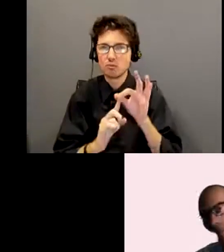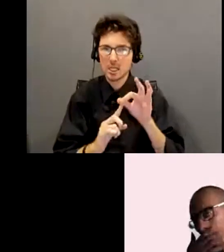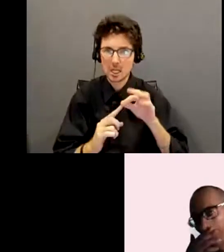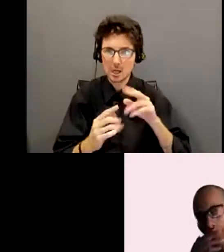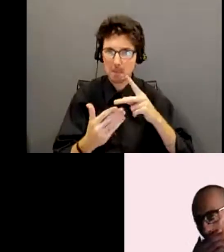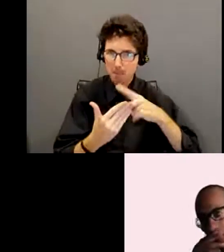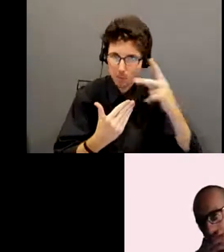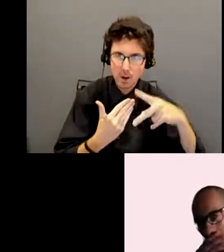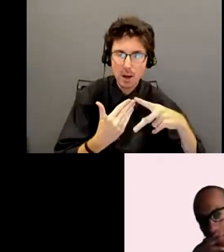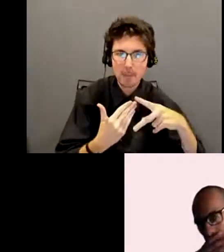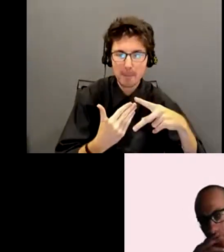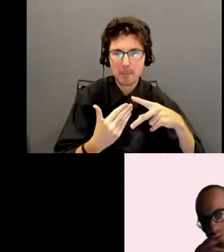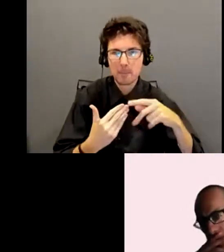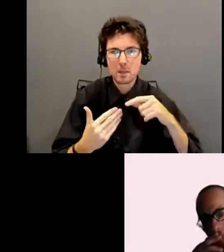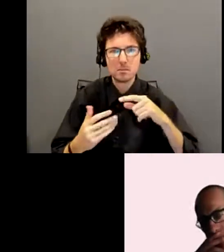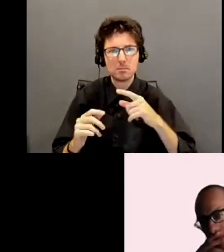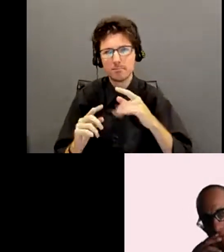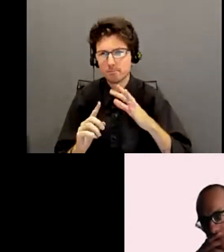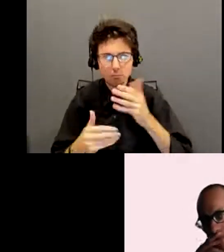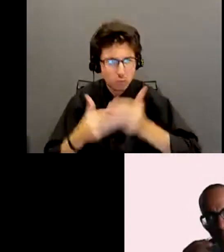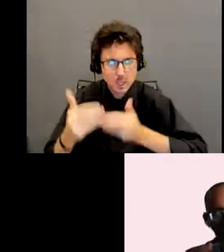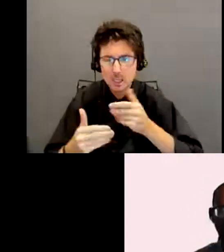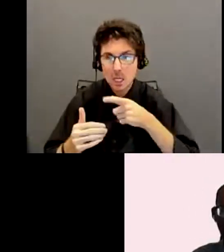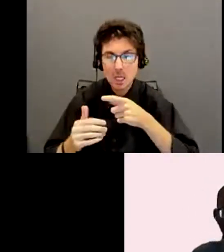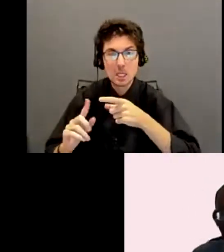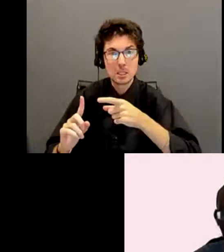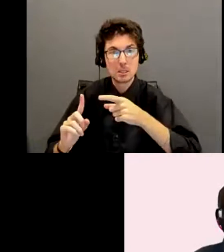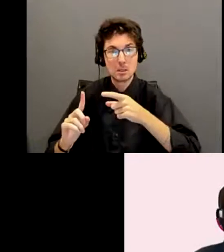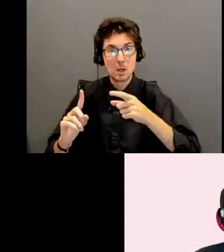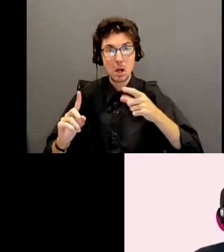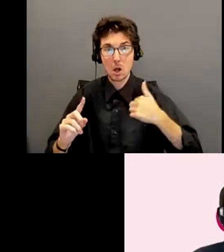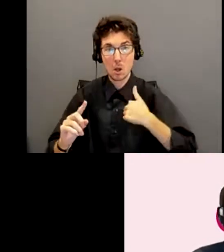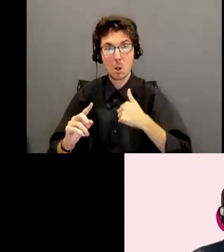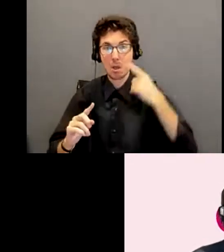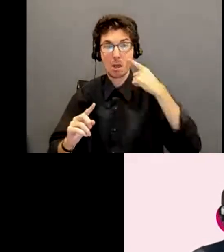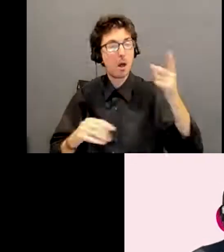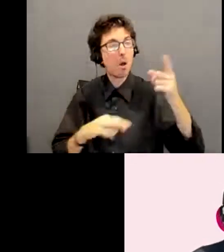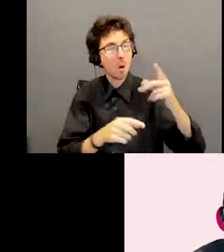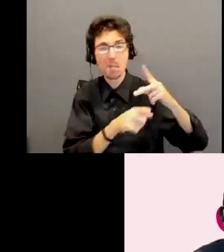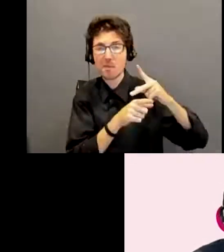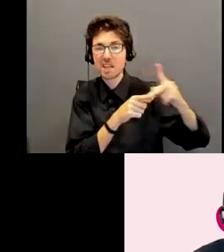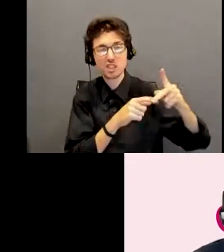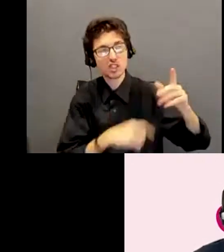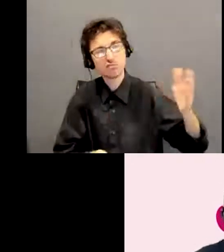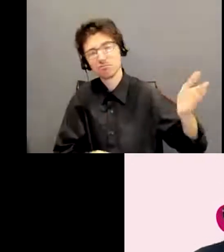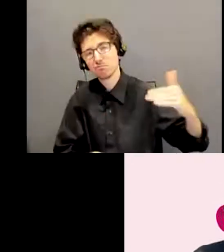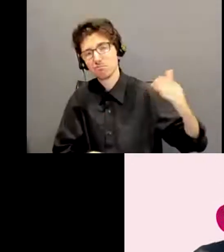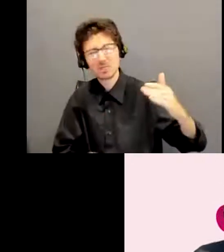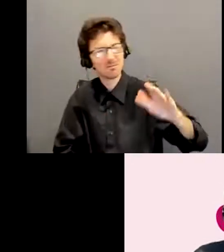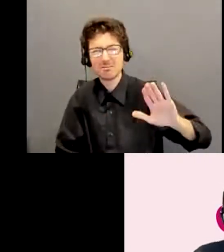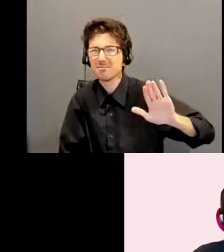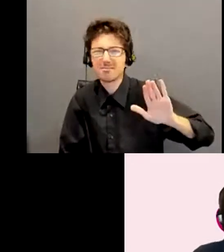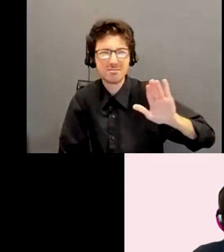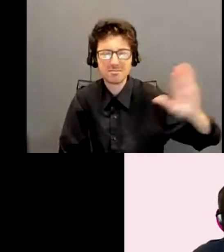and unique process that will be led not by professionals that we faced so many